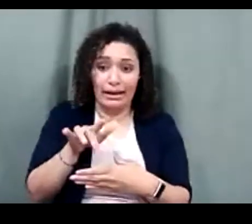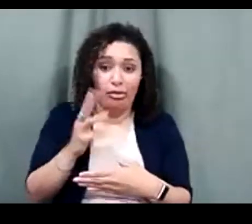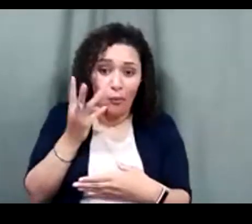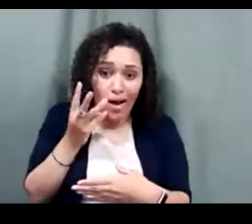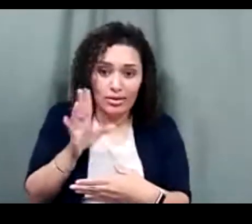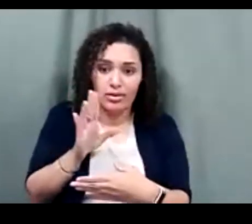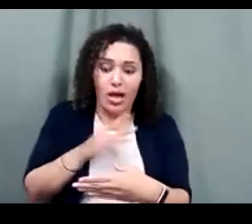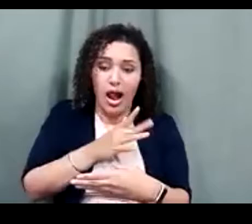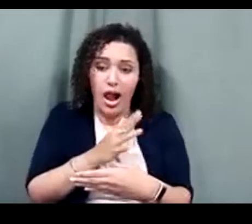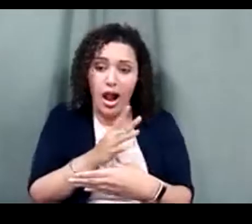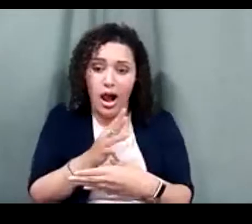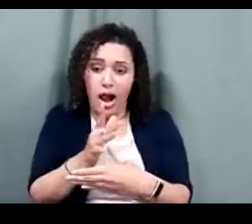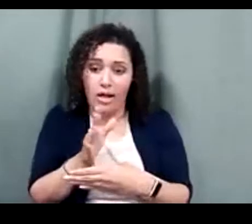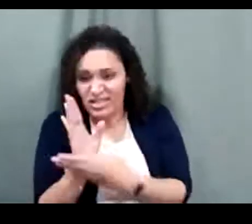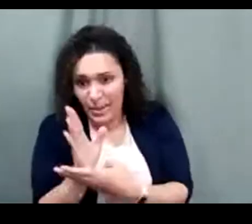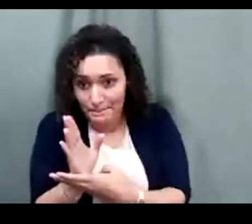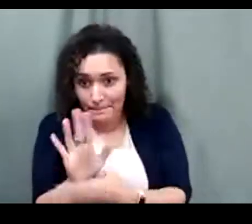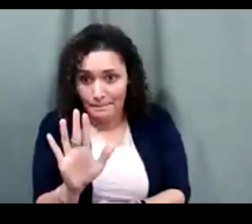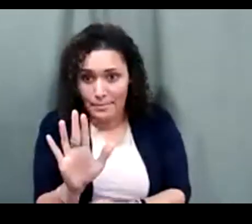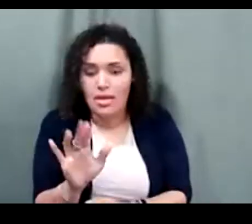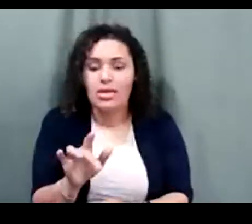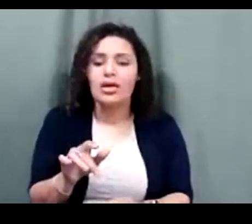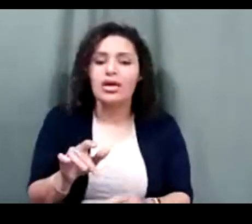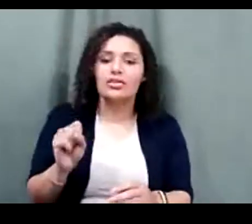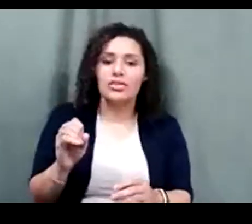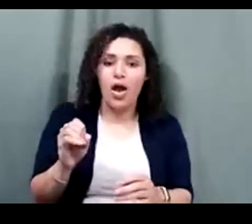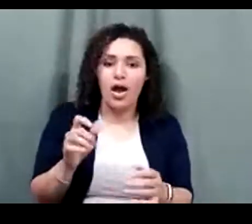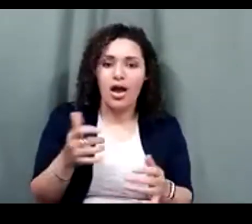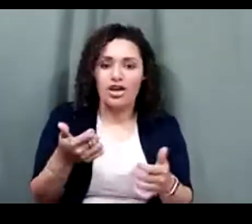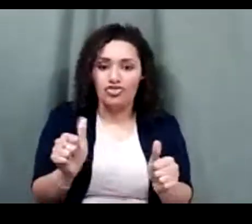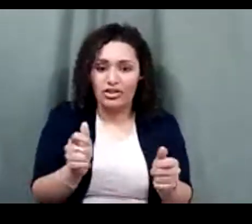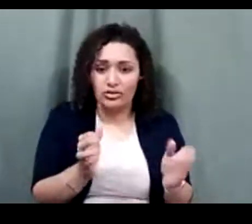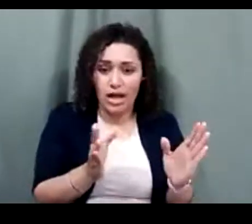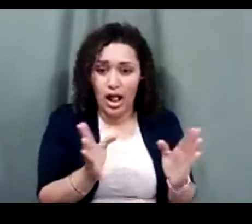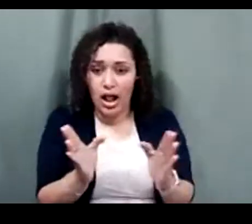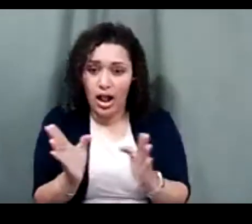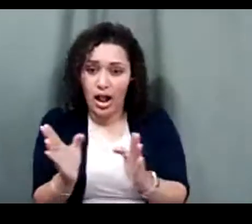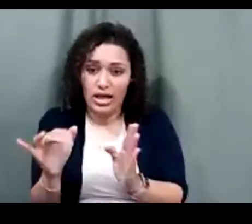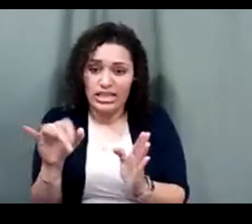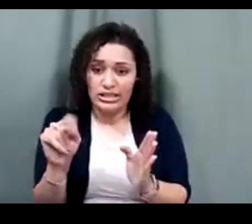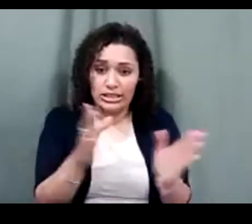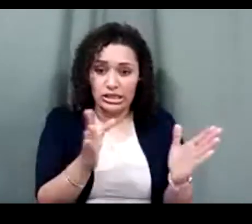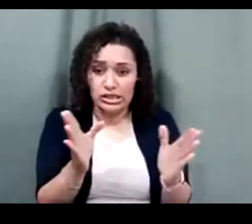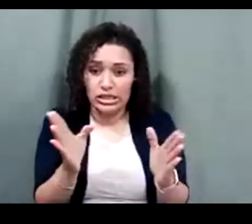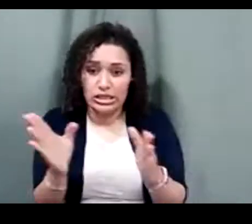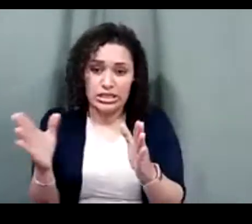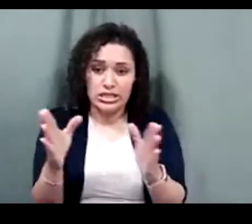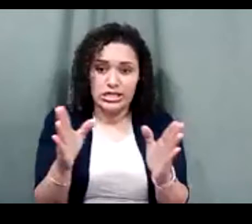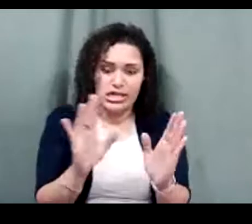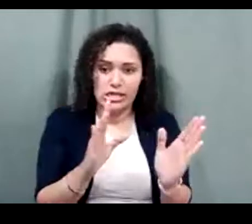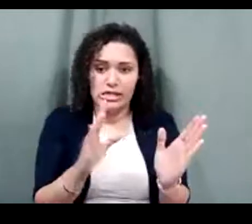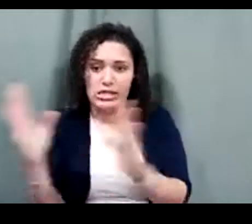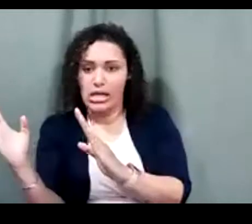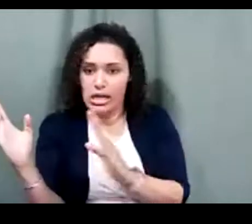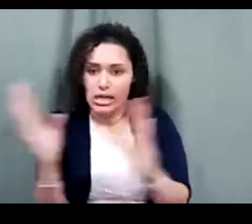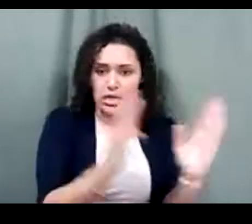And in a nutshell, that's sort of what a winemaker does, is try to herd the yeasts around to do the right thing and then get them to not do it, or the